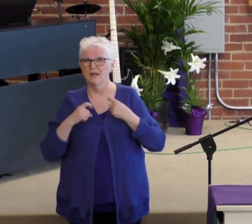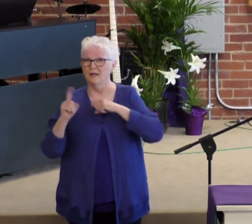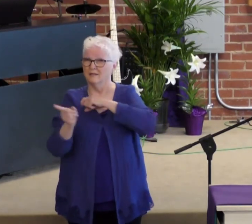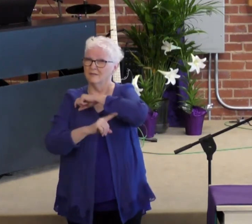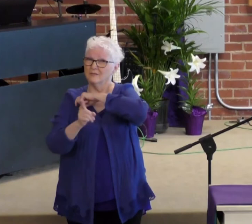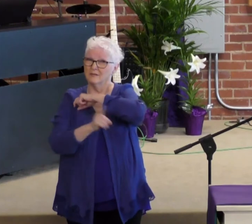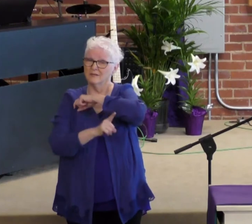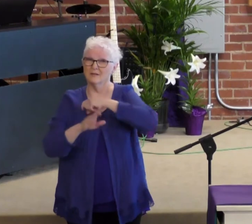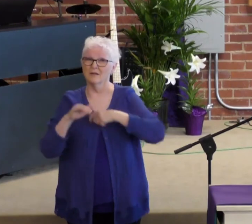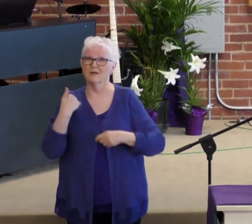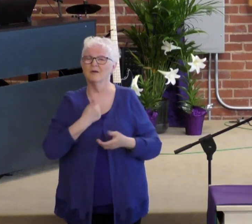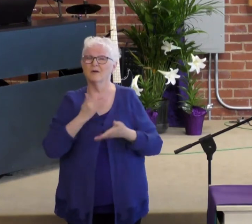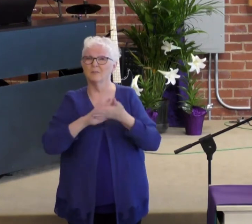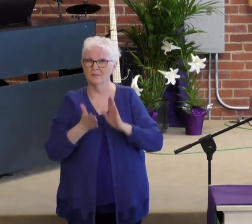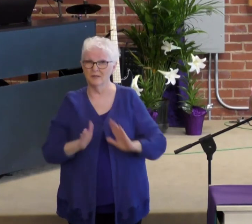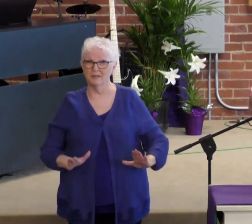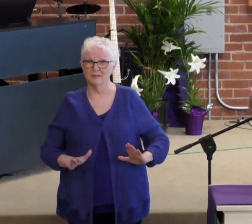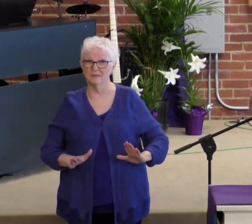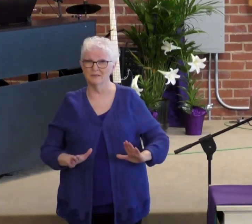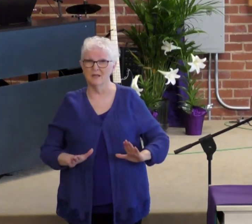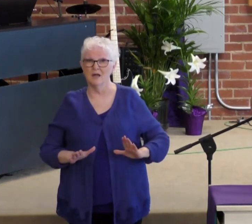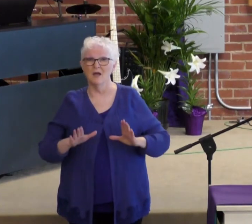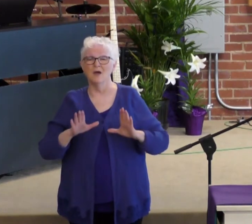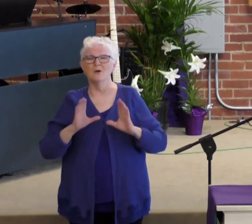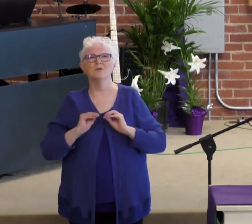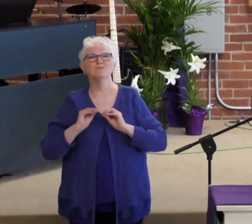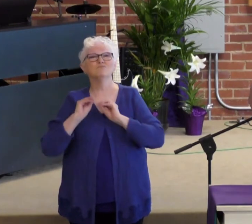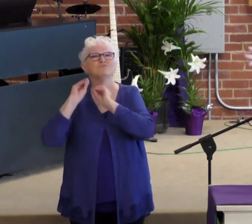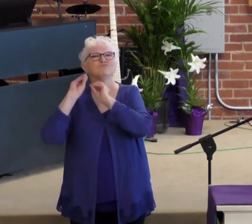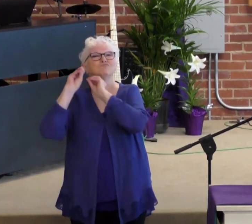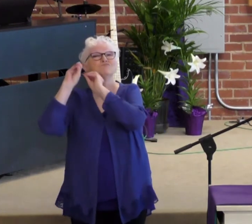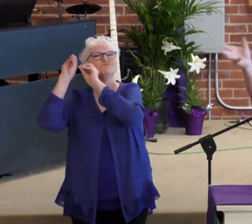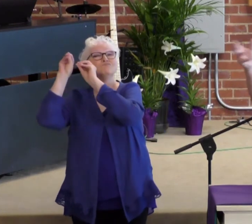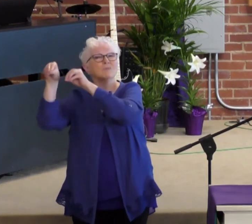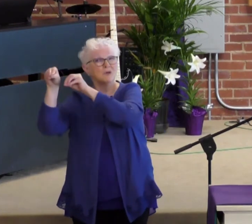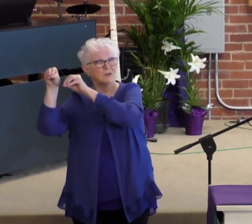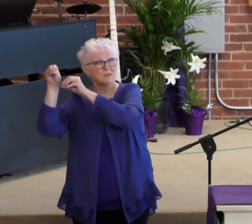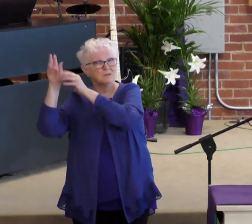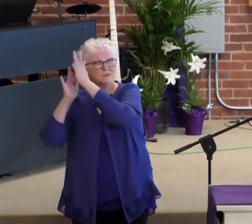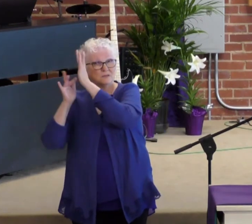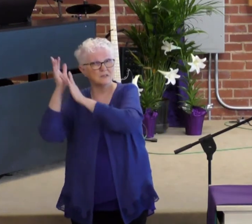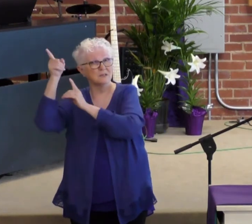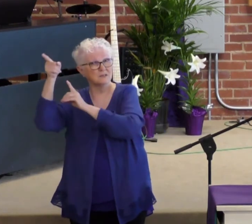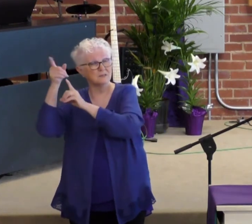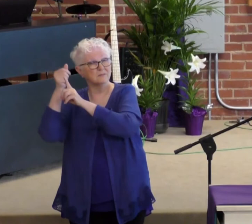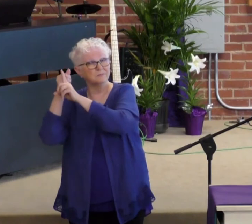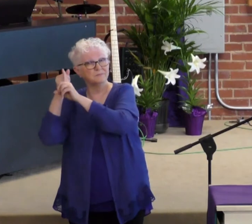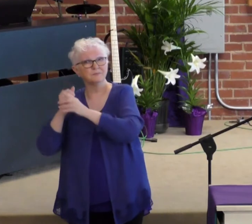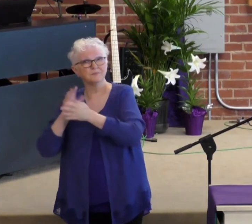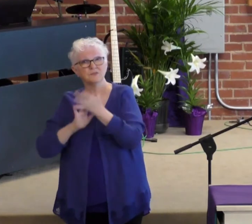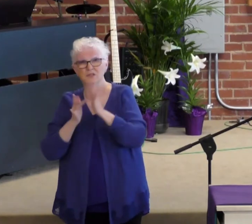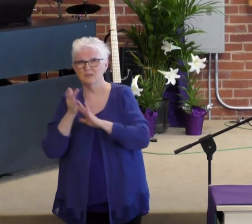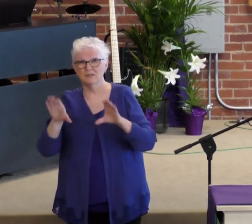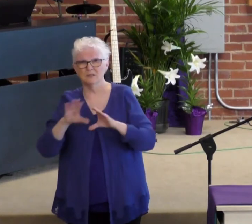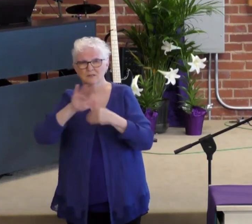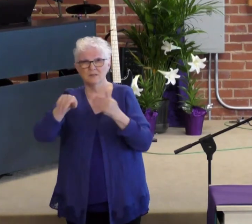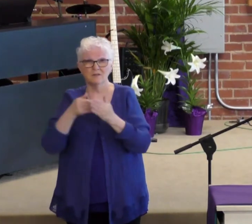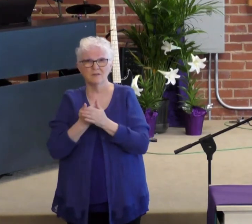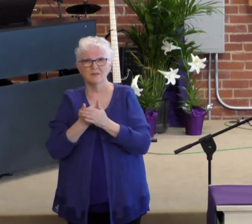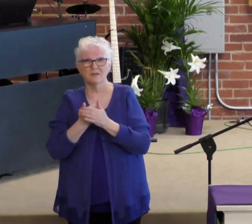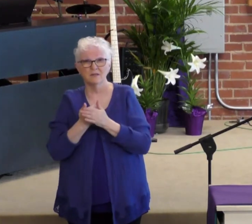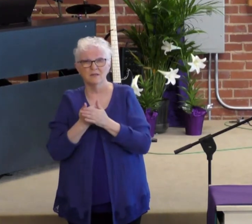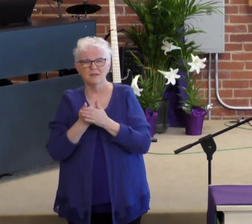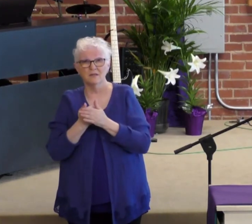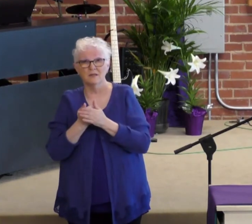chastisement of our peace was upon him. Jesus did all of that. And Jesus came that